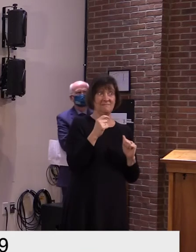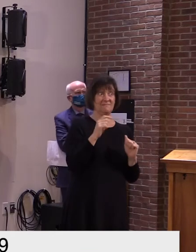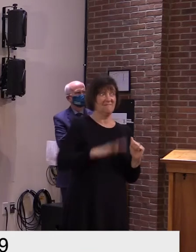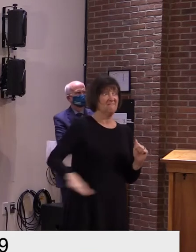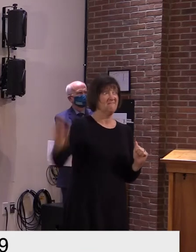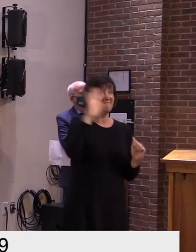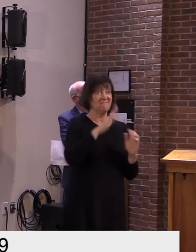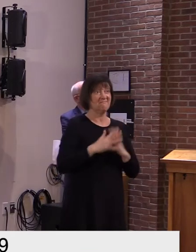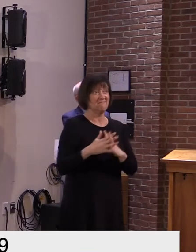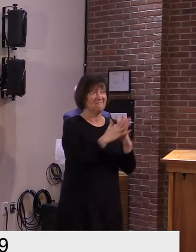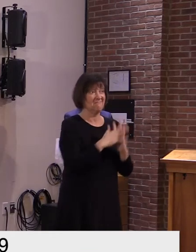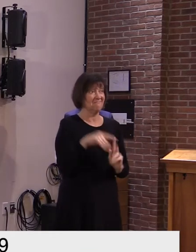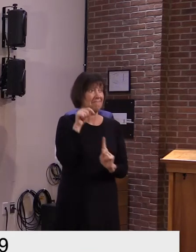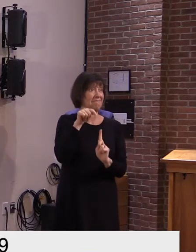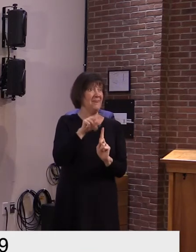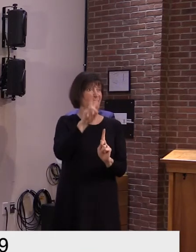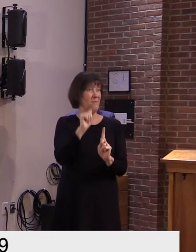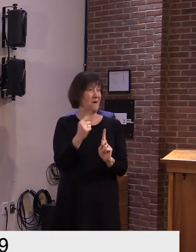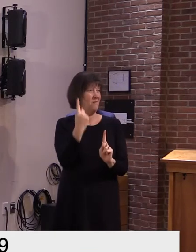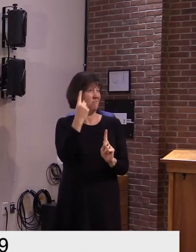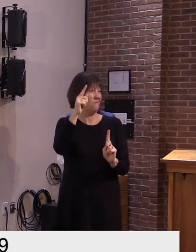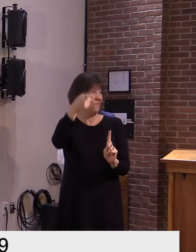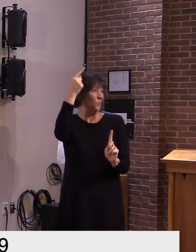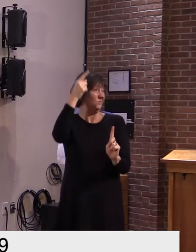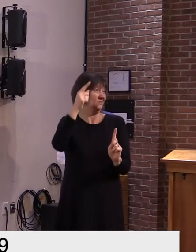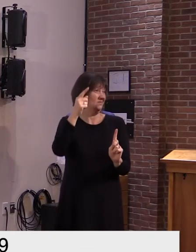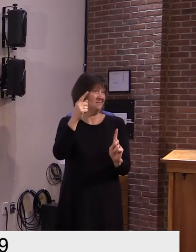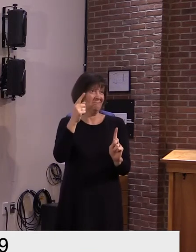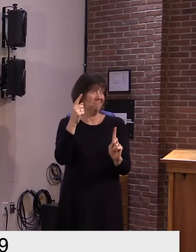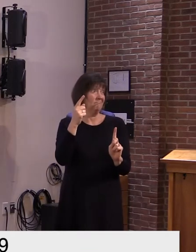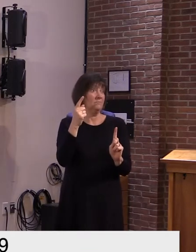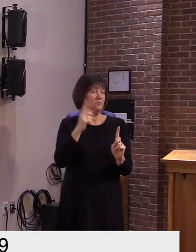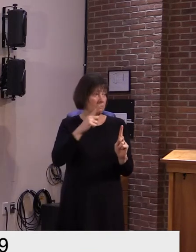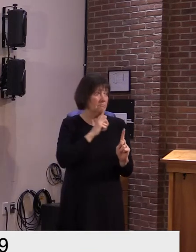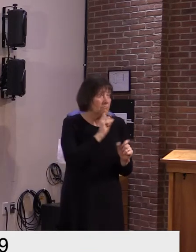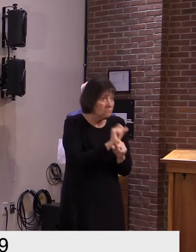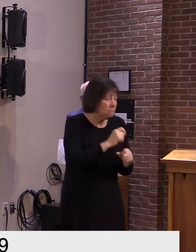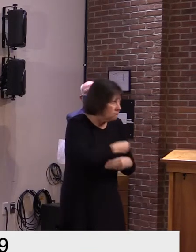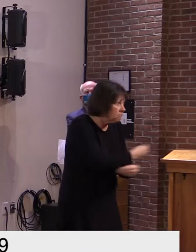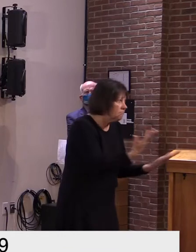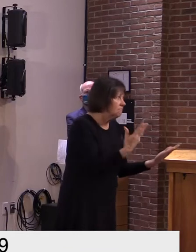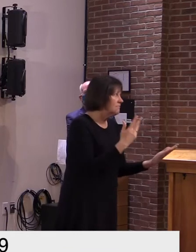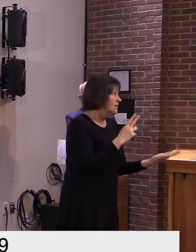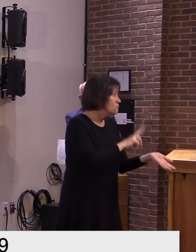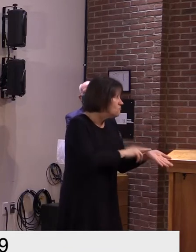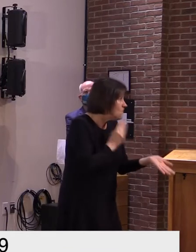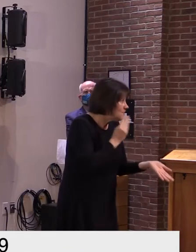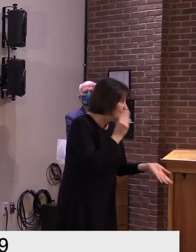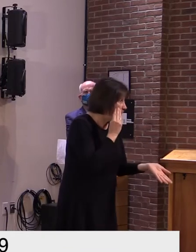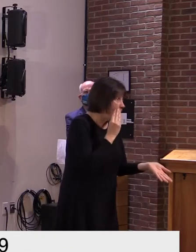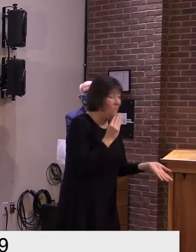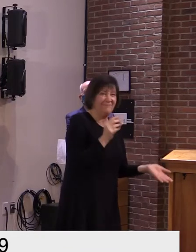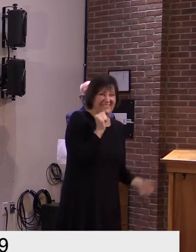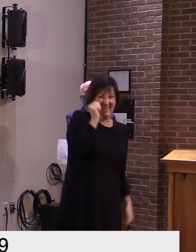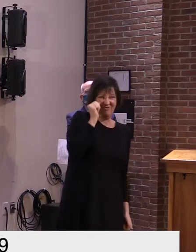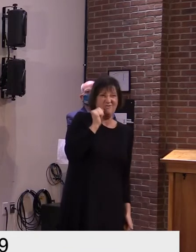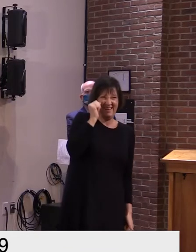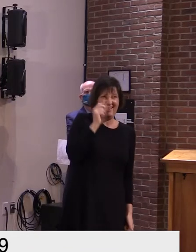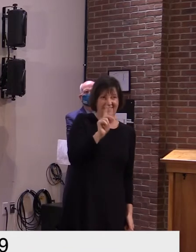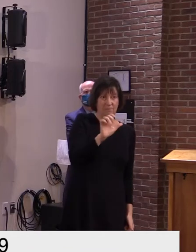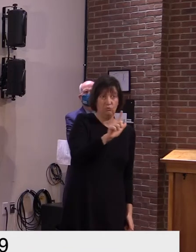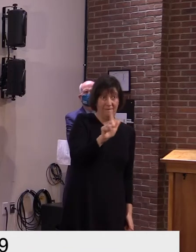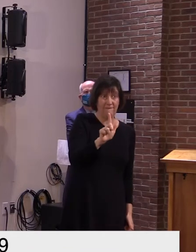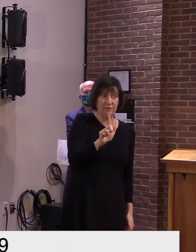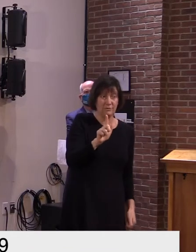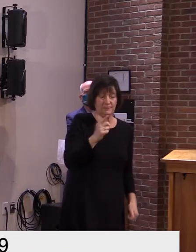states to actually even administer the vaccine in that setting on the 21st, yesterday.